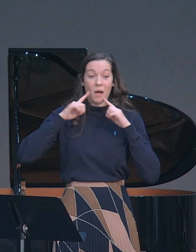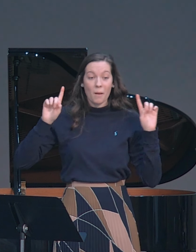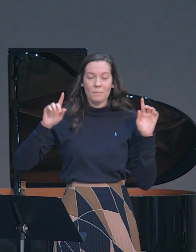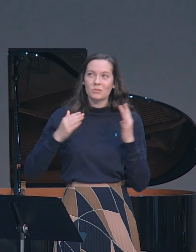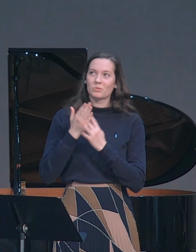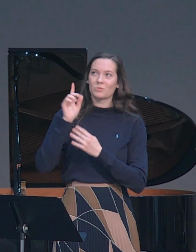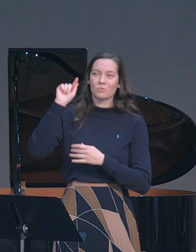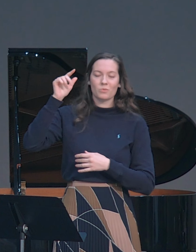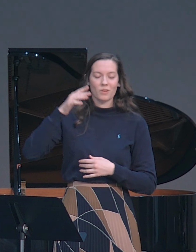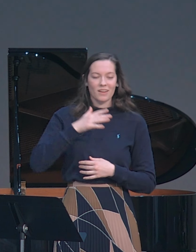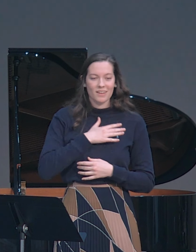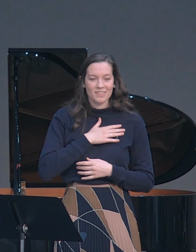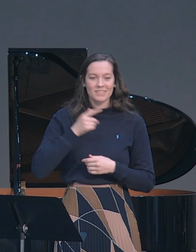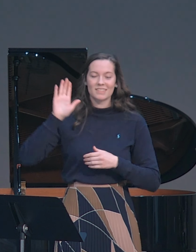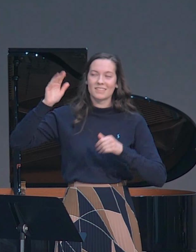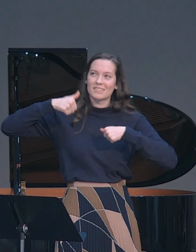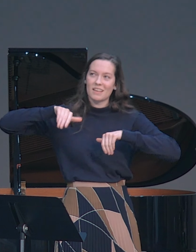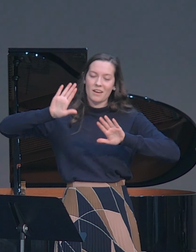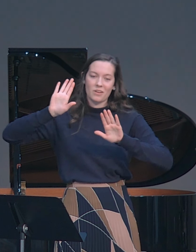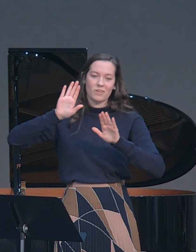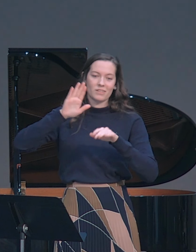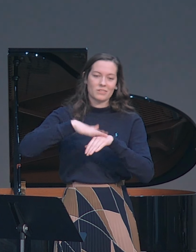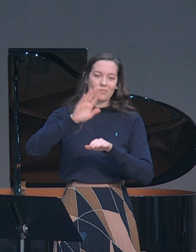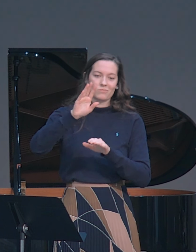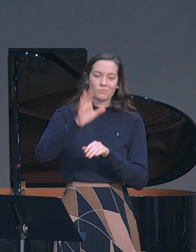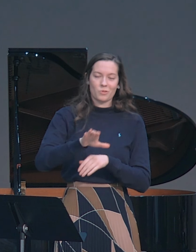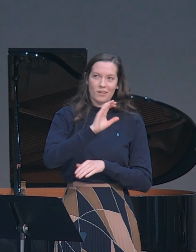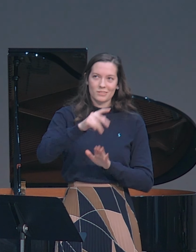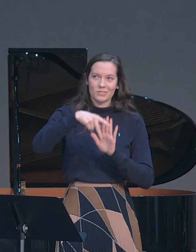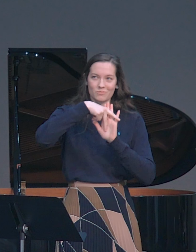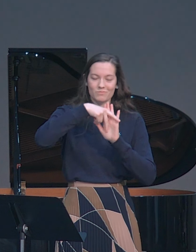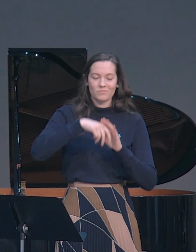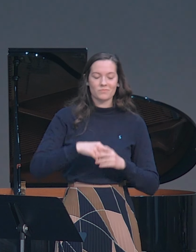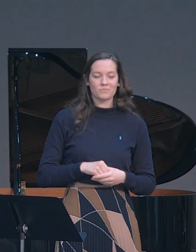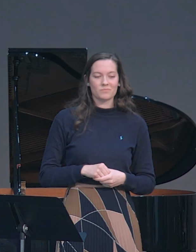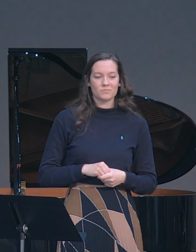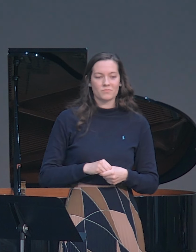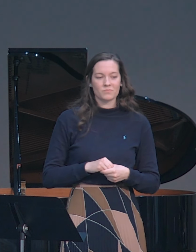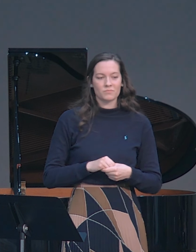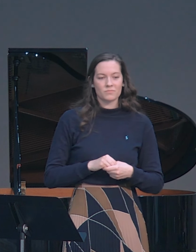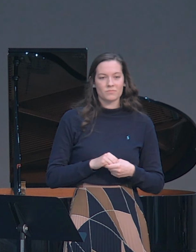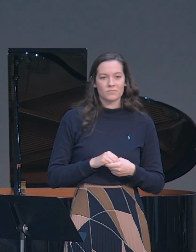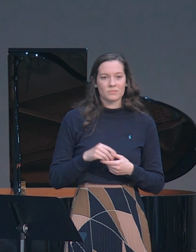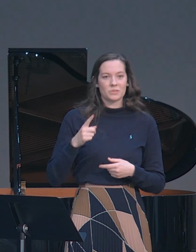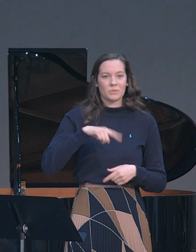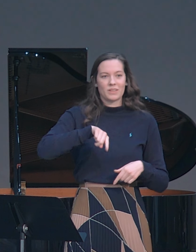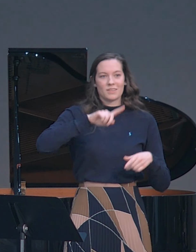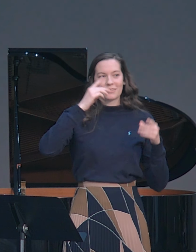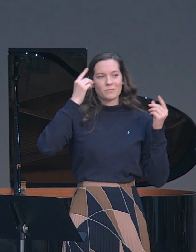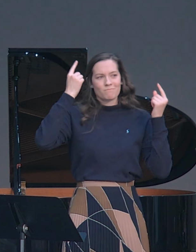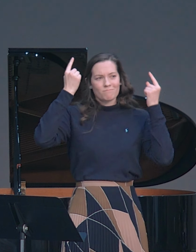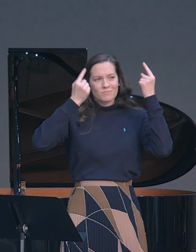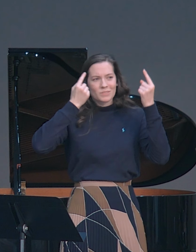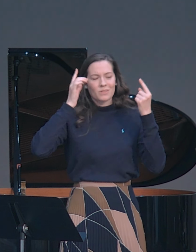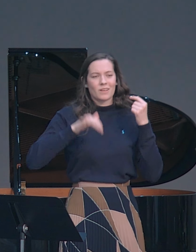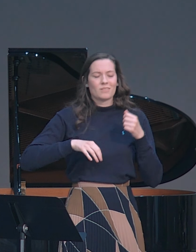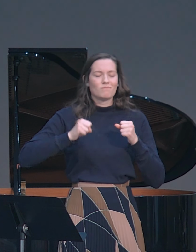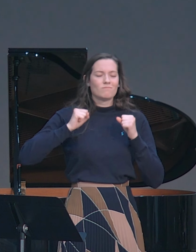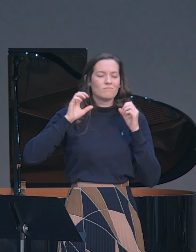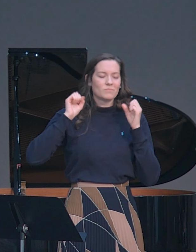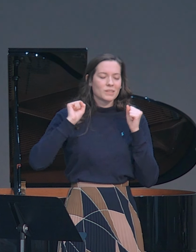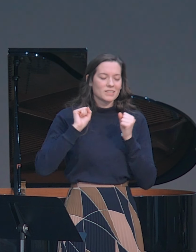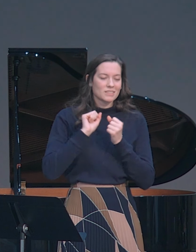and his sacrifice on the cross. And as we consider this wonderful transformation